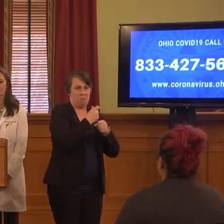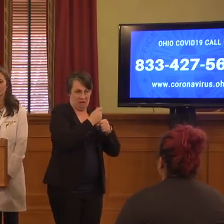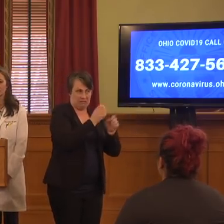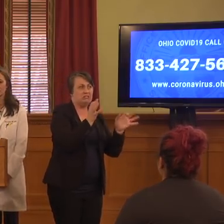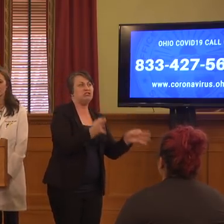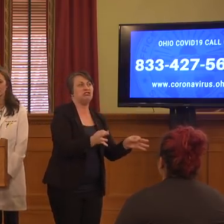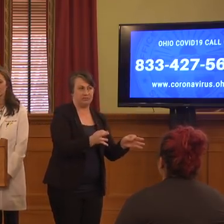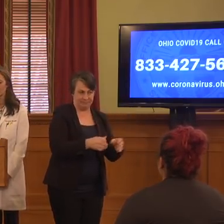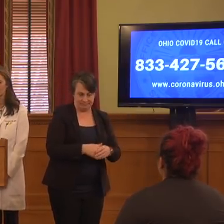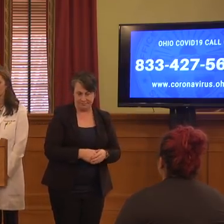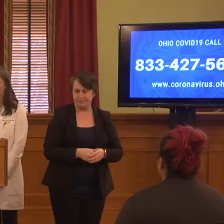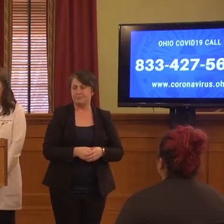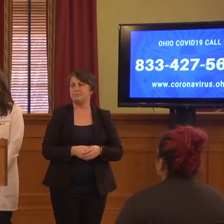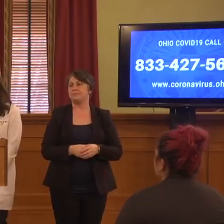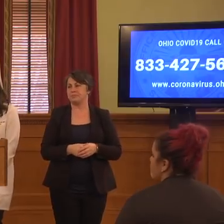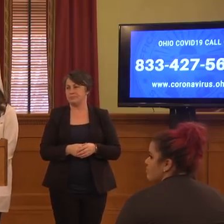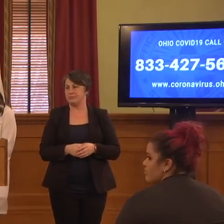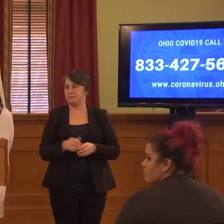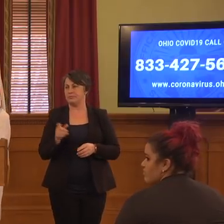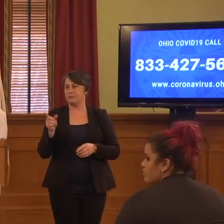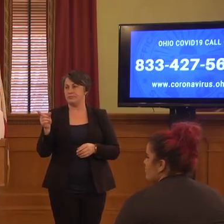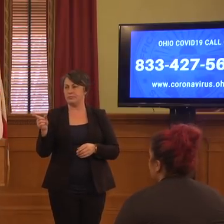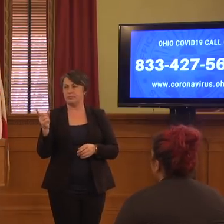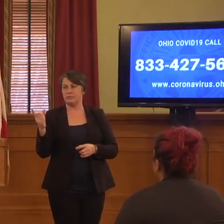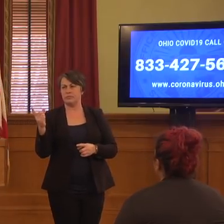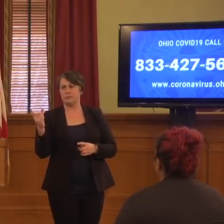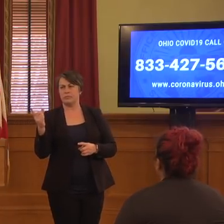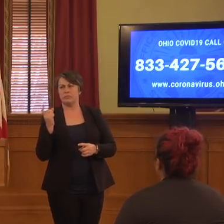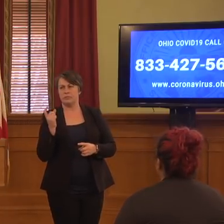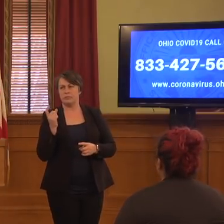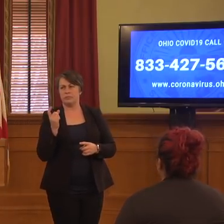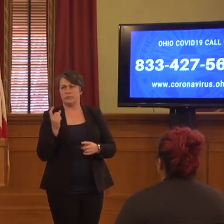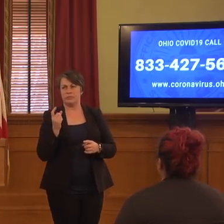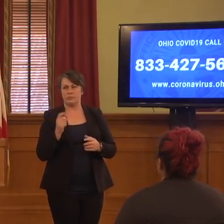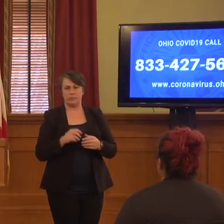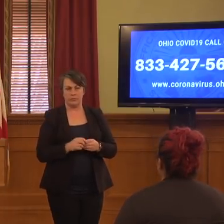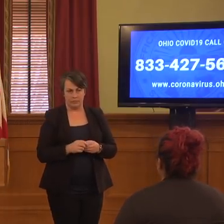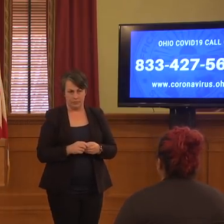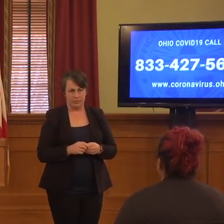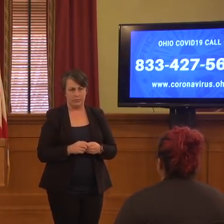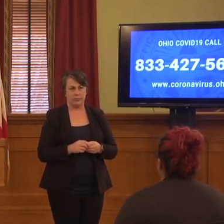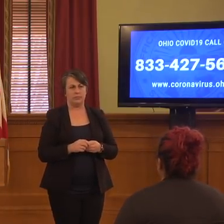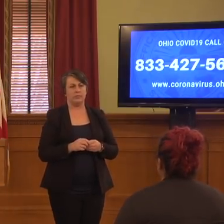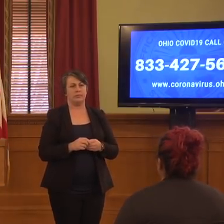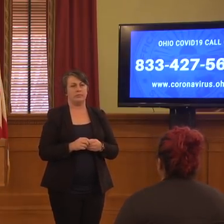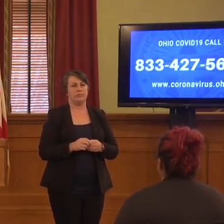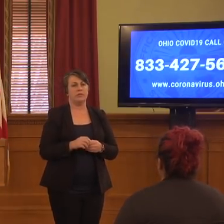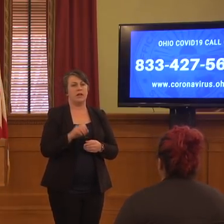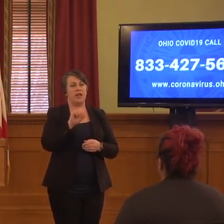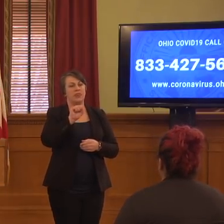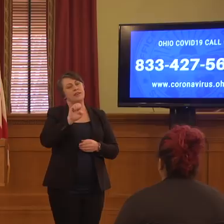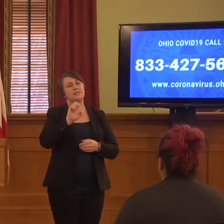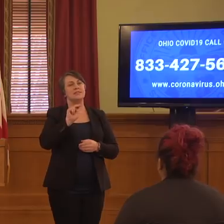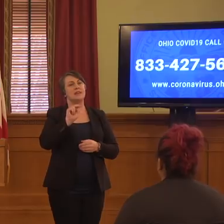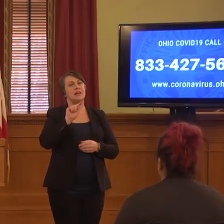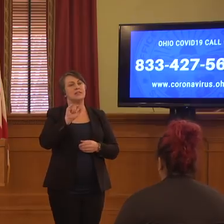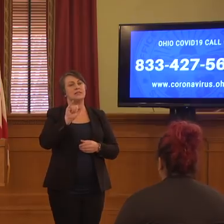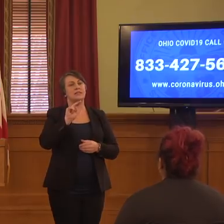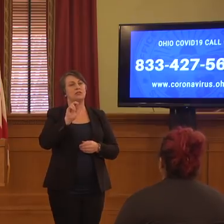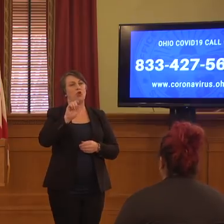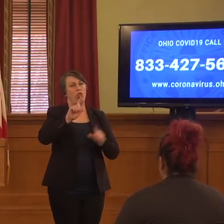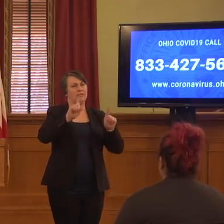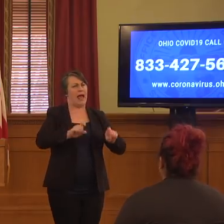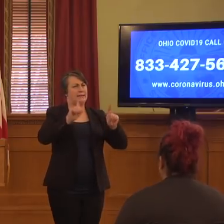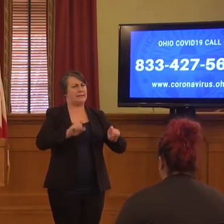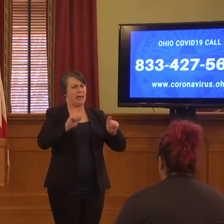Could you tell us what sentinel surveillance, that's yielded so far, what it's told us in Ohio? Do you have any update